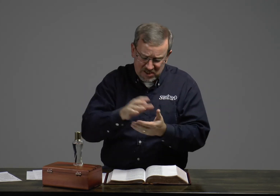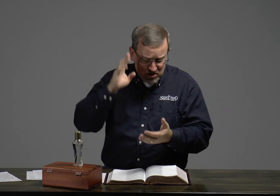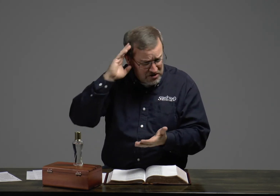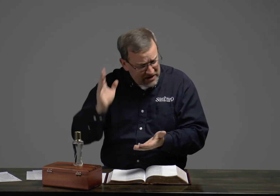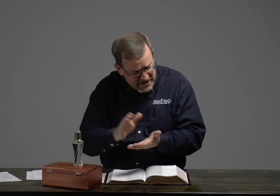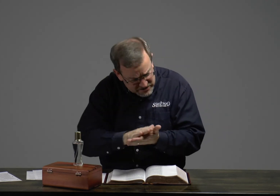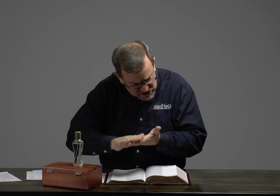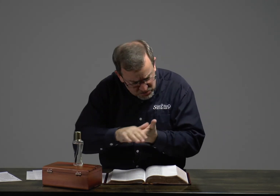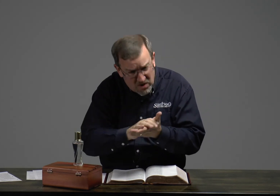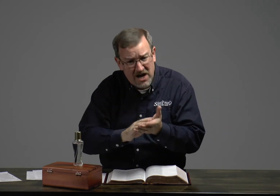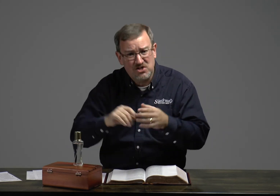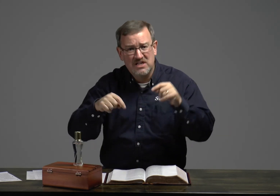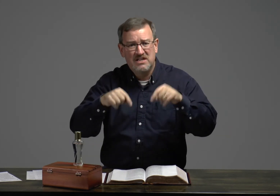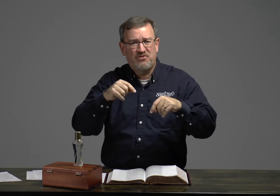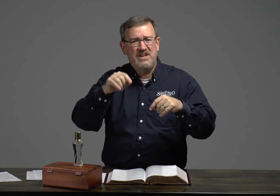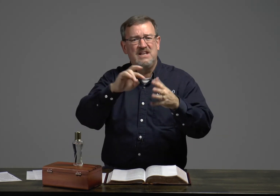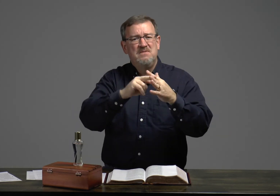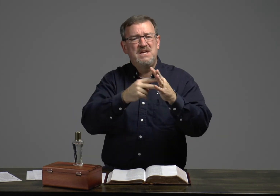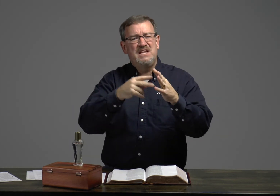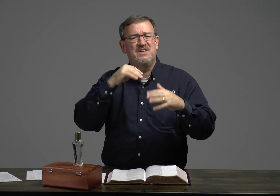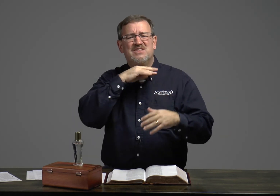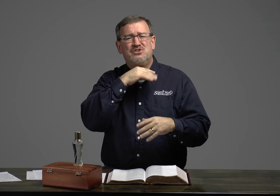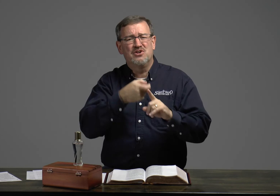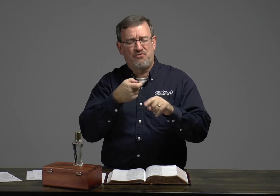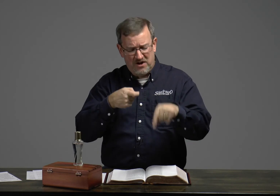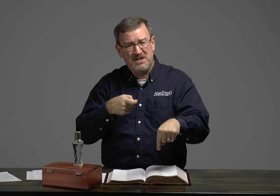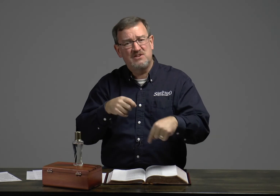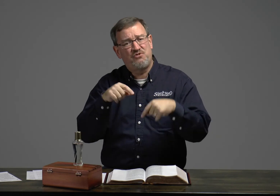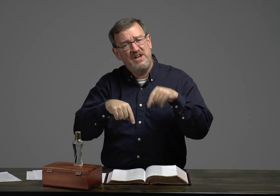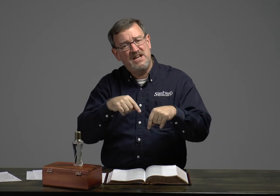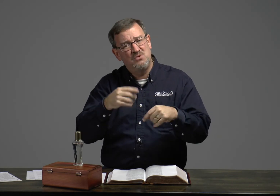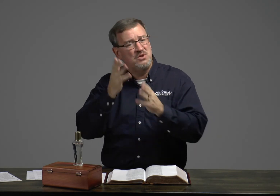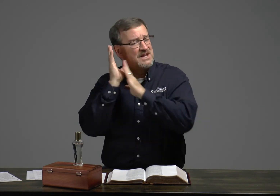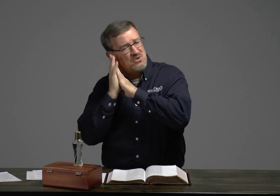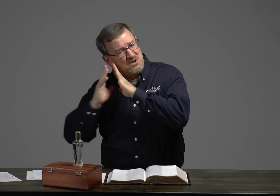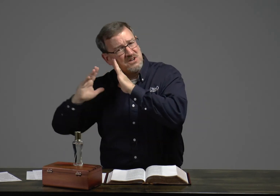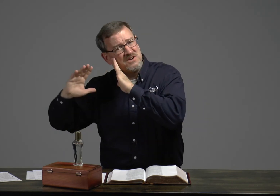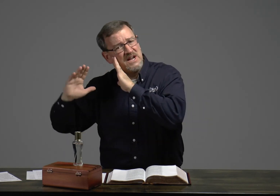took her hair and she washed his feet, meaning that the dirt from his feet would then go onto her hair.